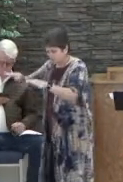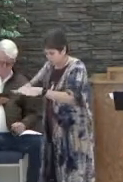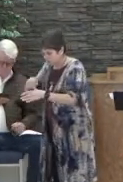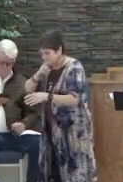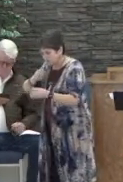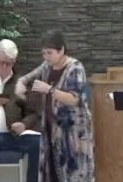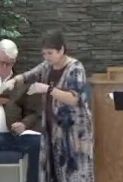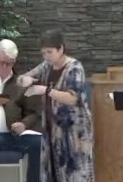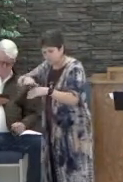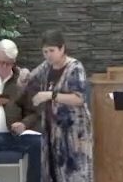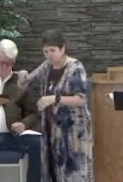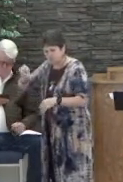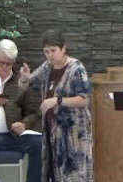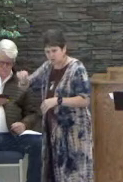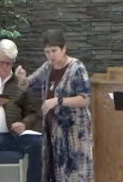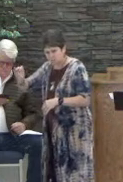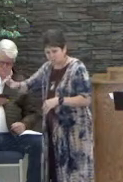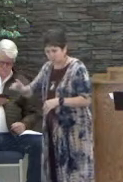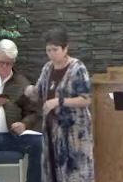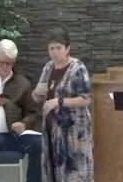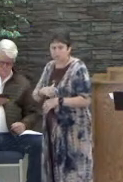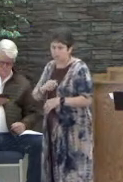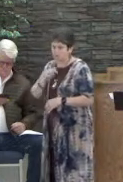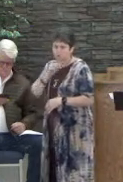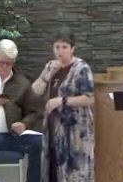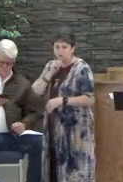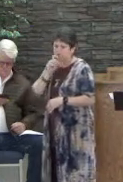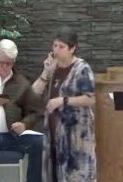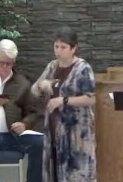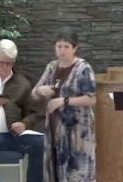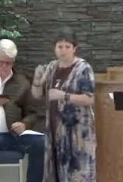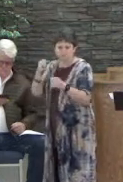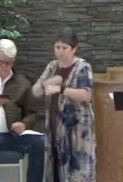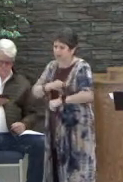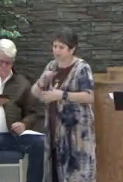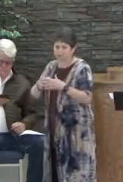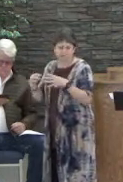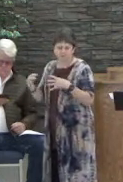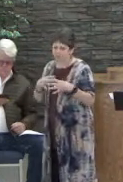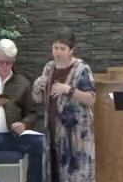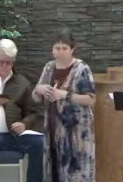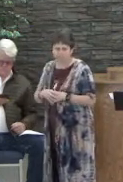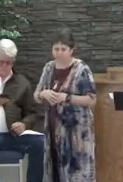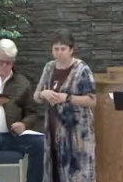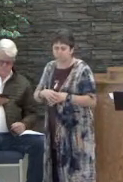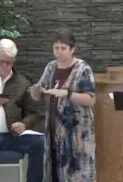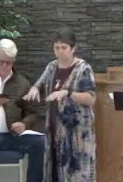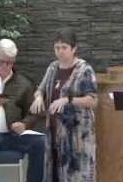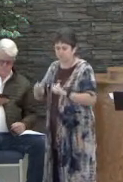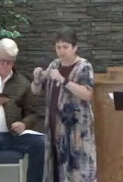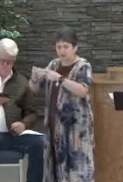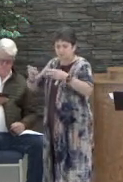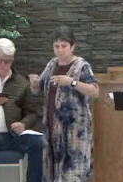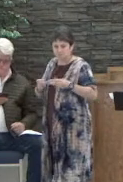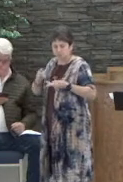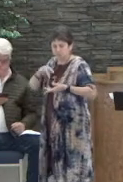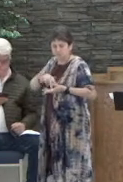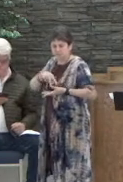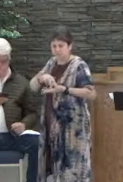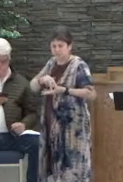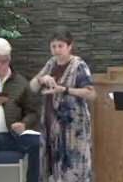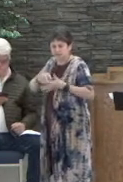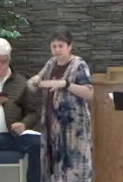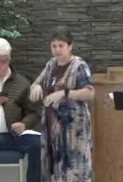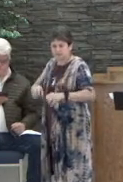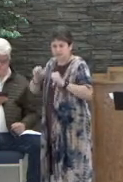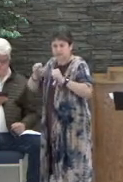desert of Jeruel. You will not have to fight this battle. Take up your positions." That word again